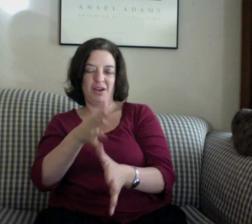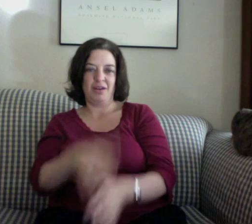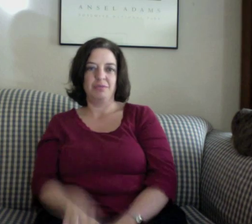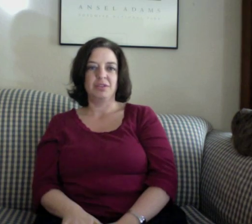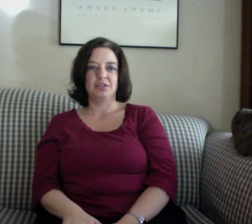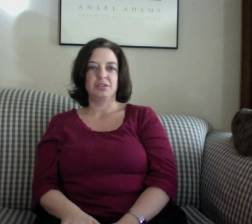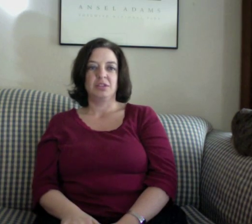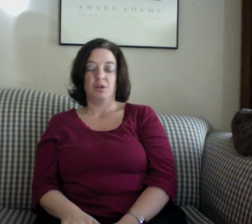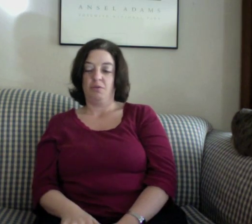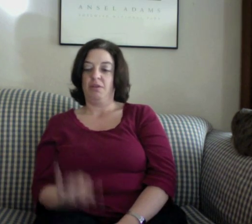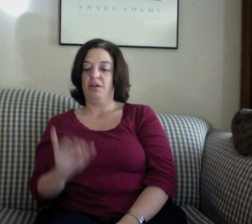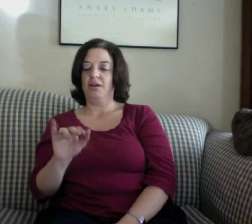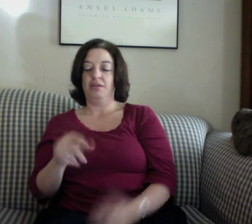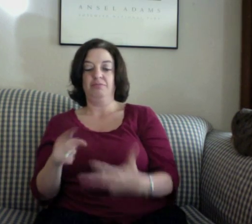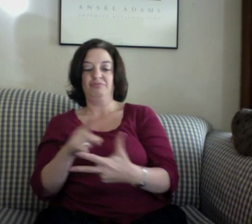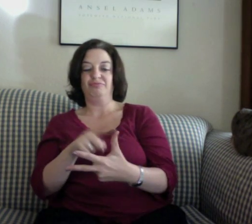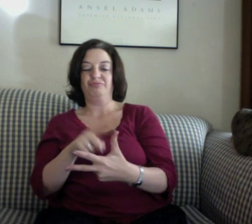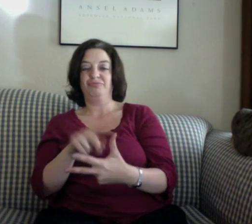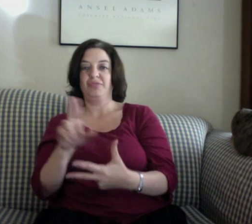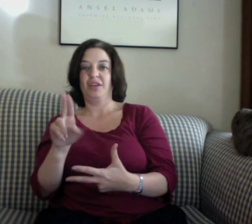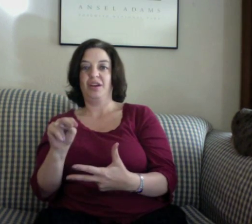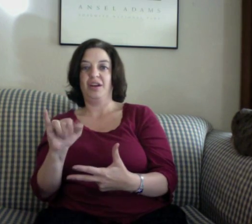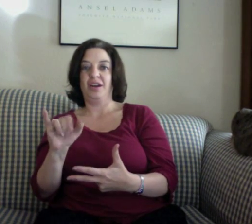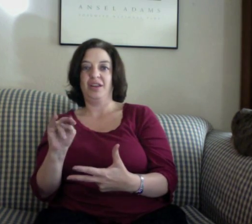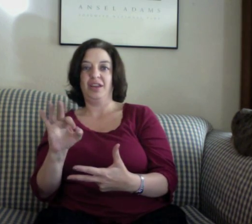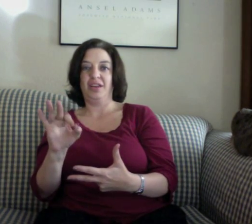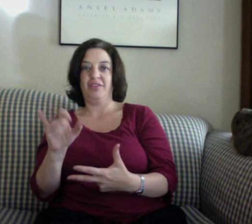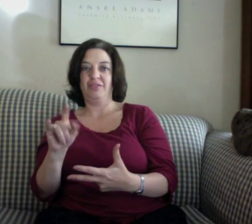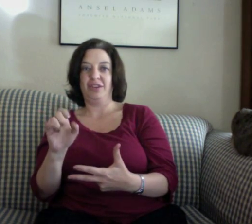this morning I worked out and when I was done I threw up.